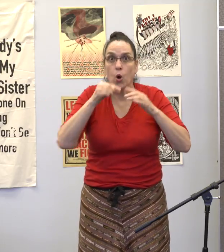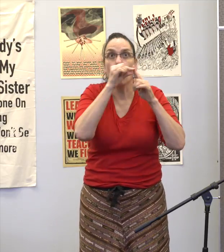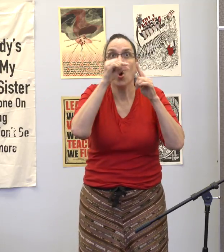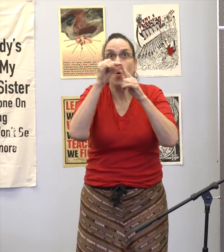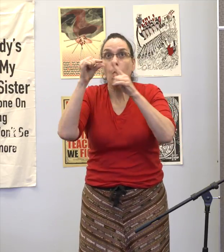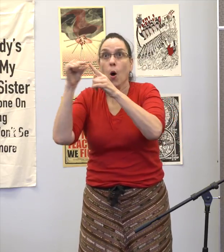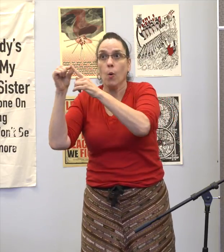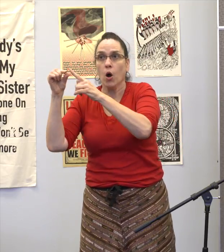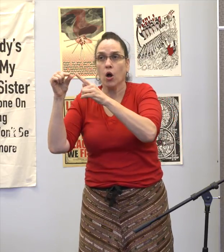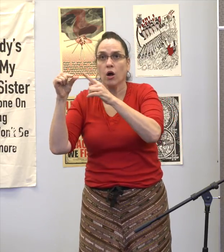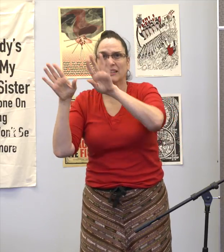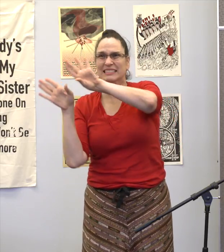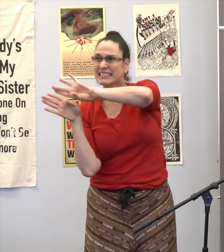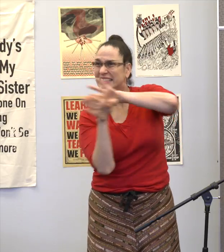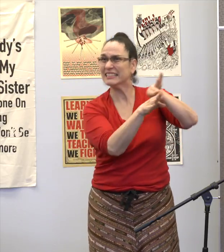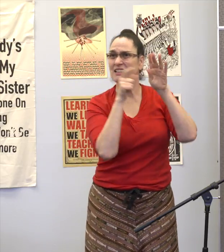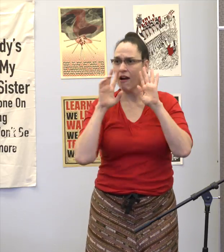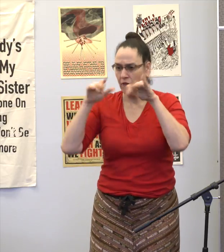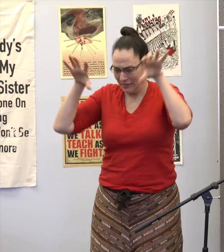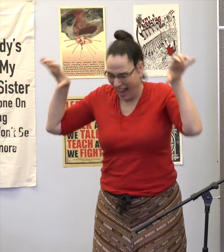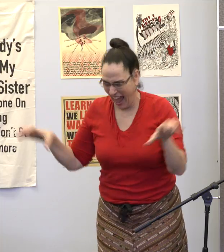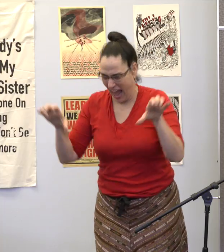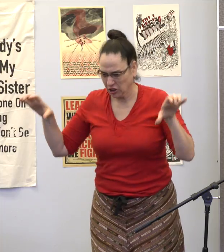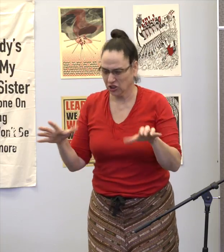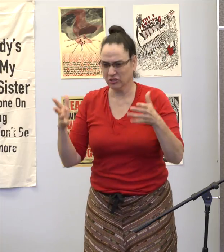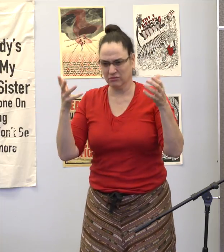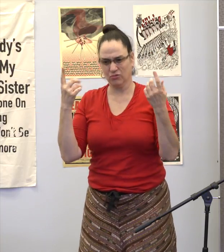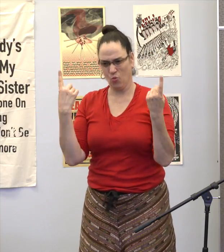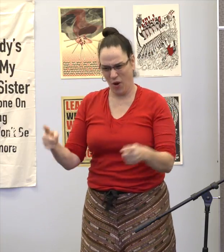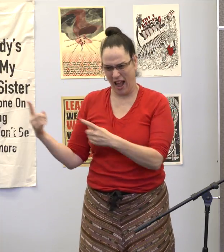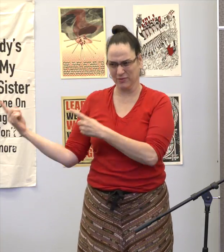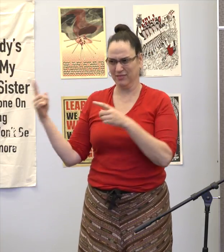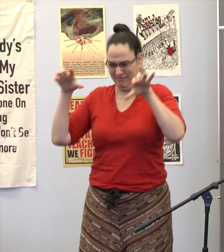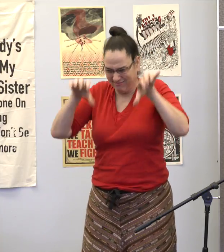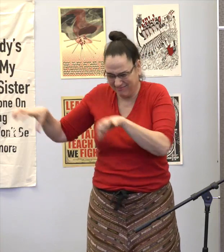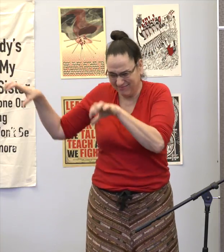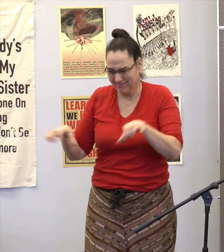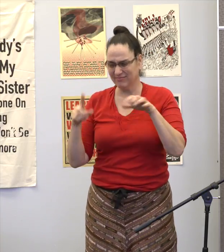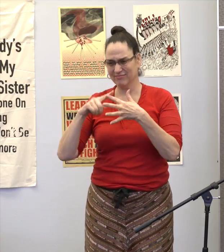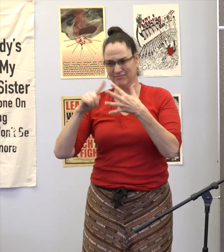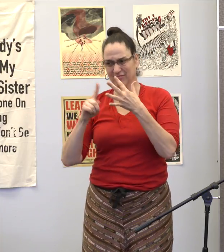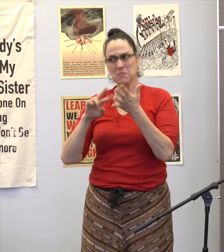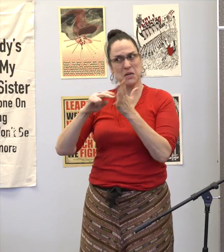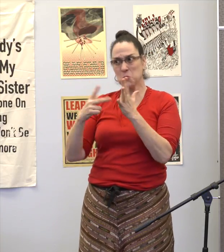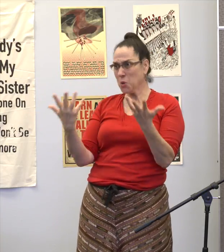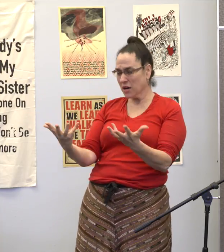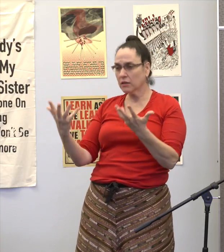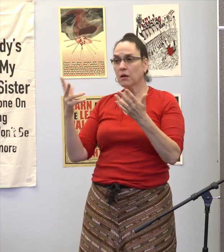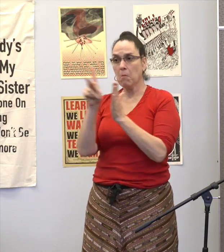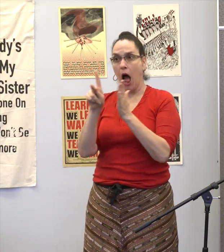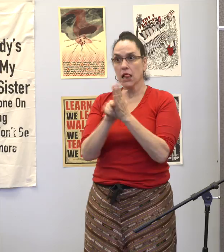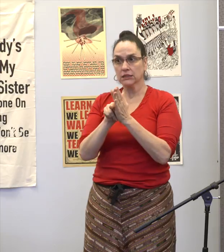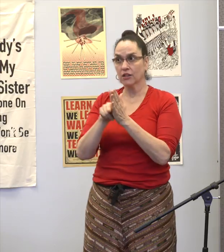of words, and we do not get to the works of racism. The works of racism is all of the policies, the judges,